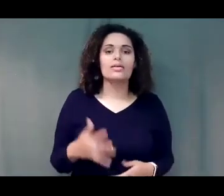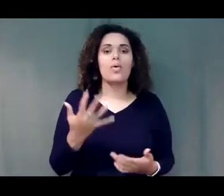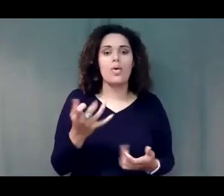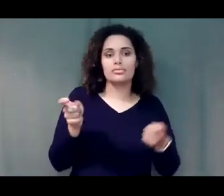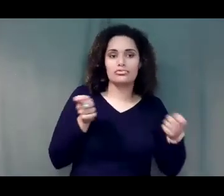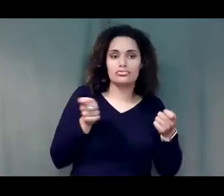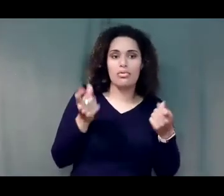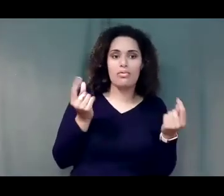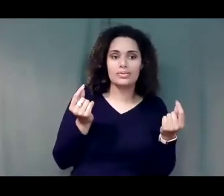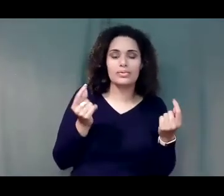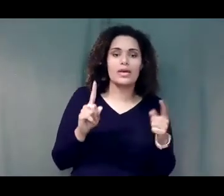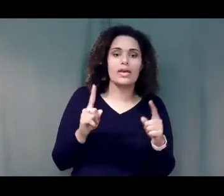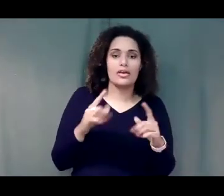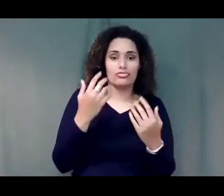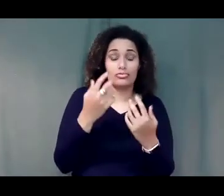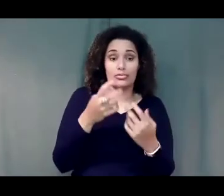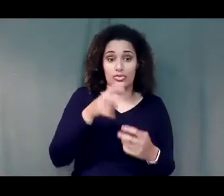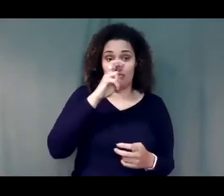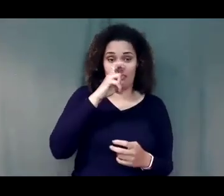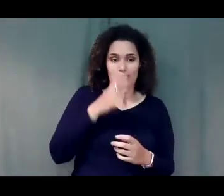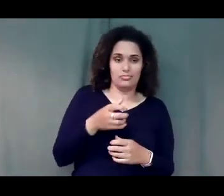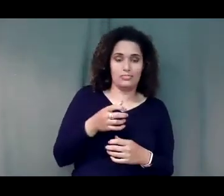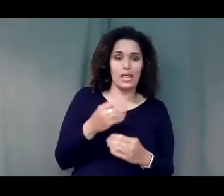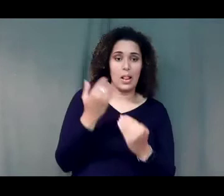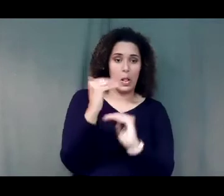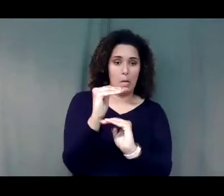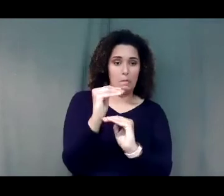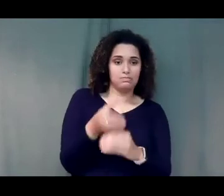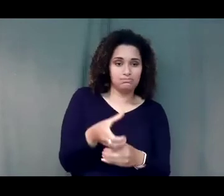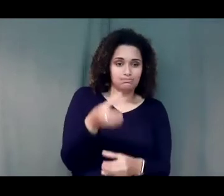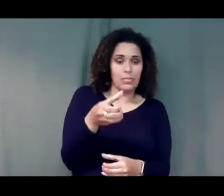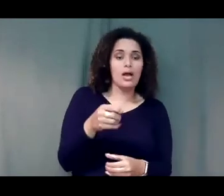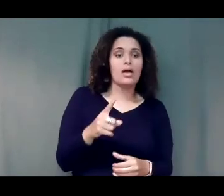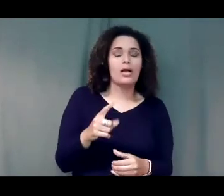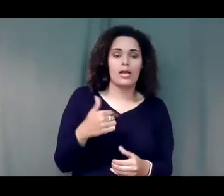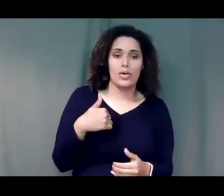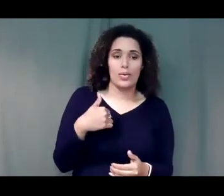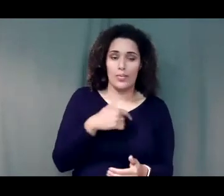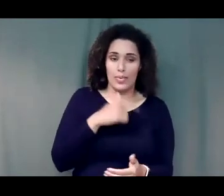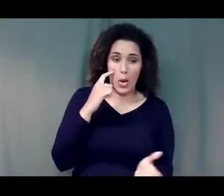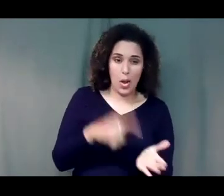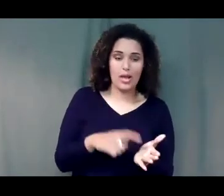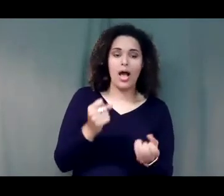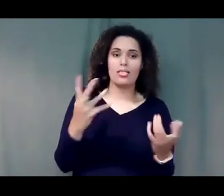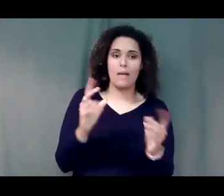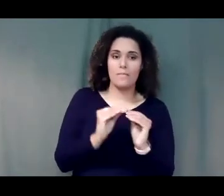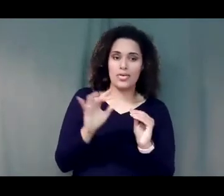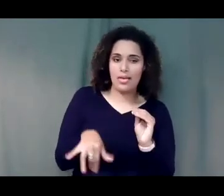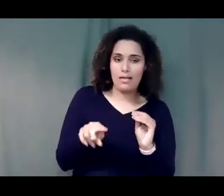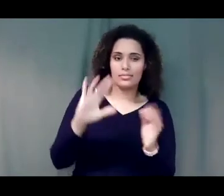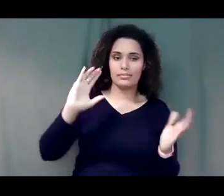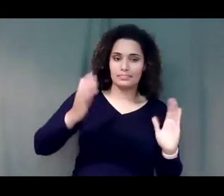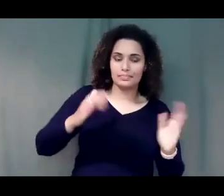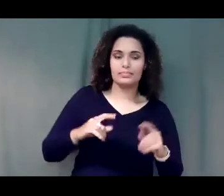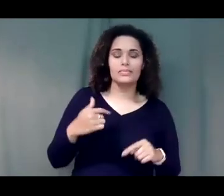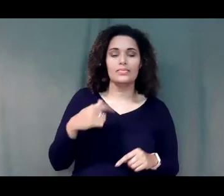is use a very restrictive rootstock. We've kind of learned over time there's a lot more going on than that. People said it was because, we're in a climate